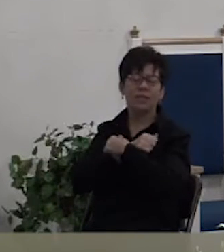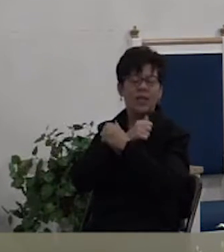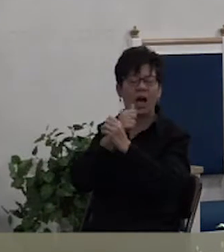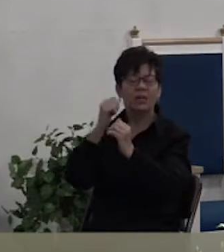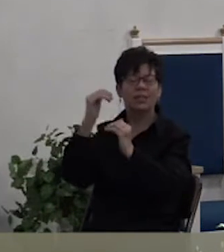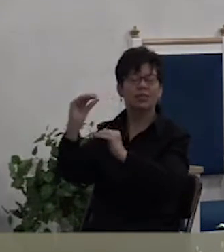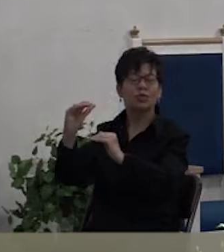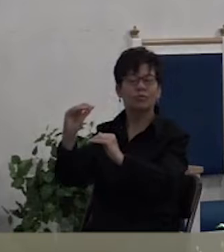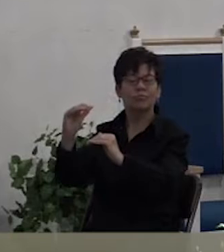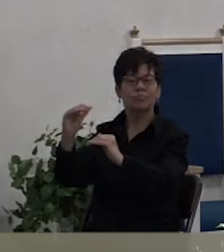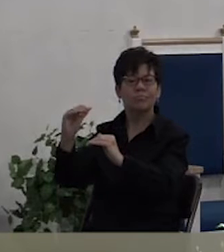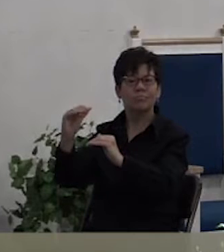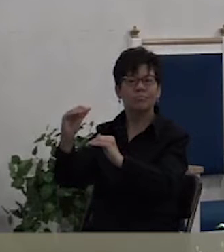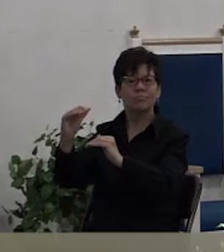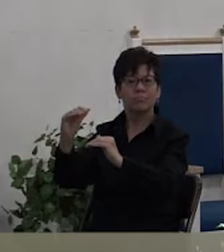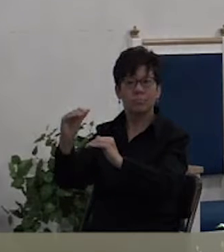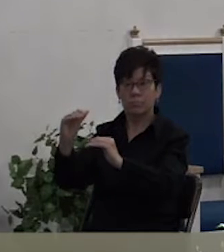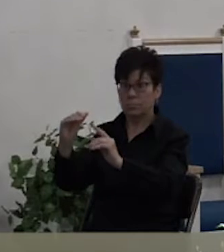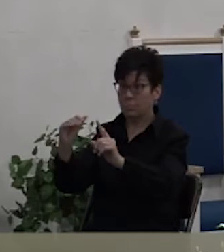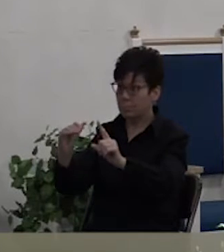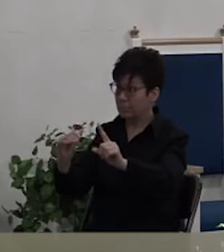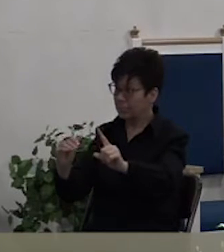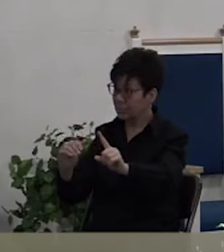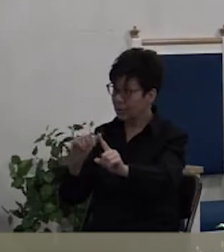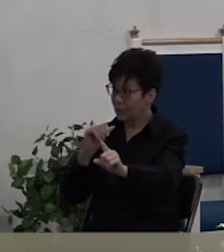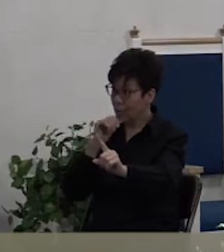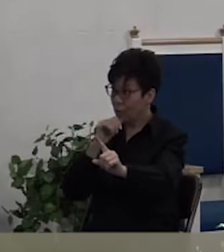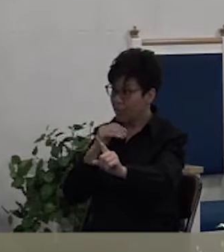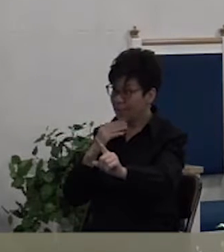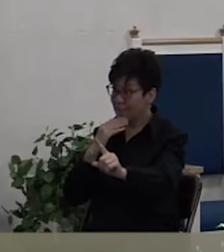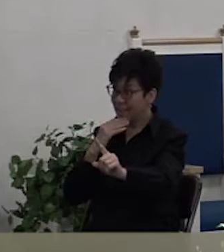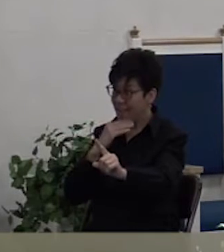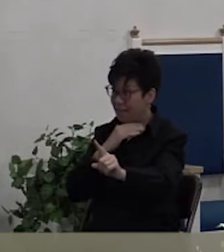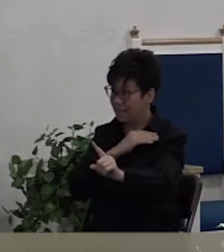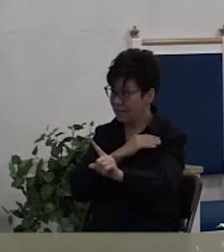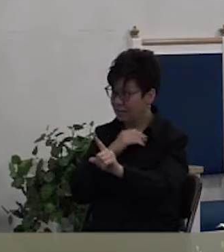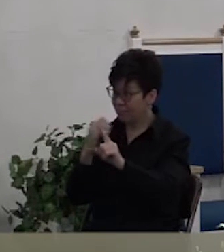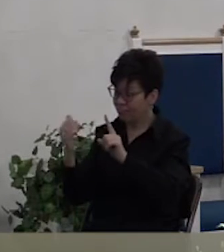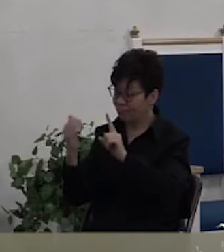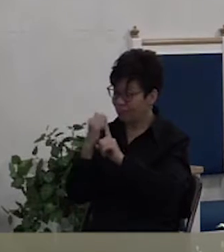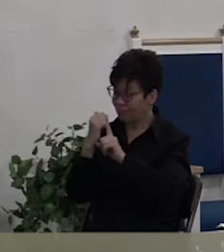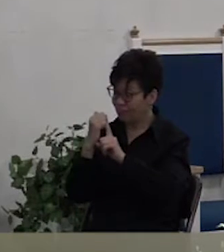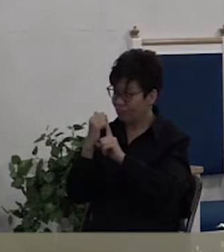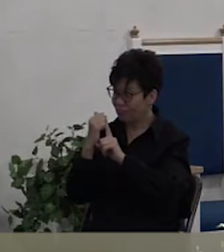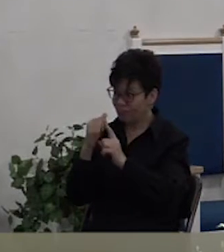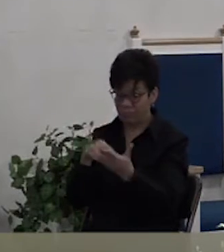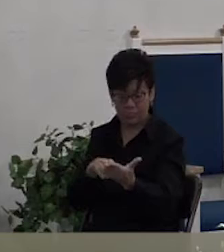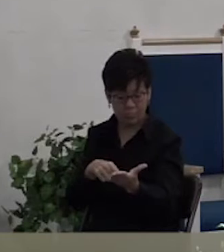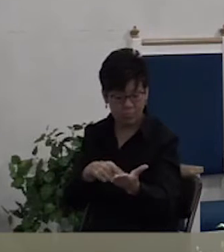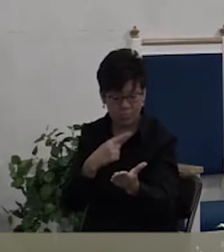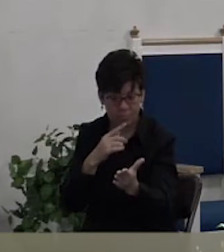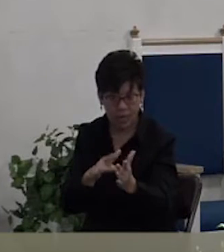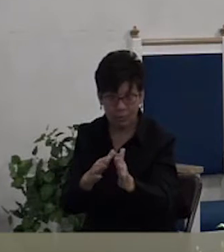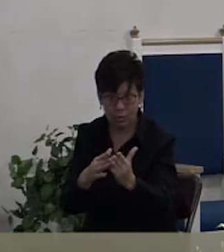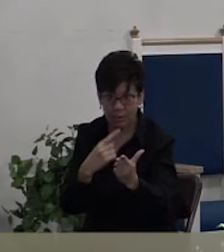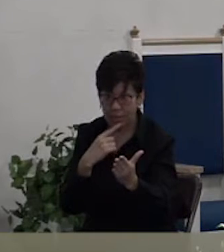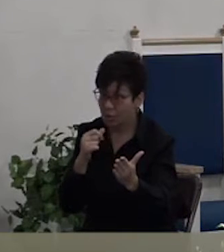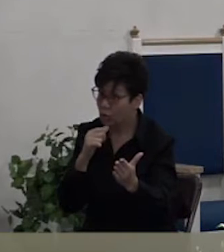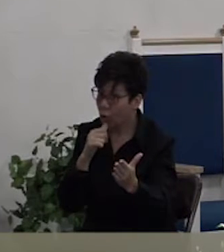unconditional. Don't be deceived. Now, this is what the Bible says. Don't be deceived.